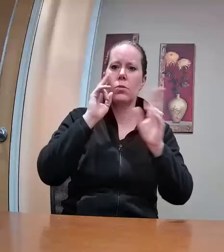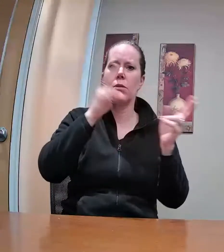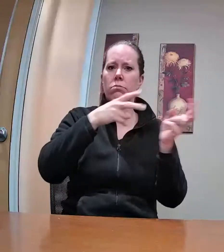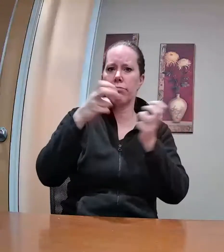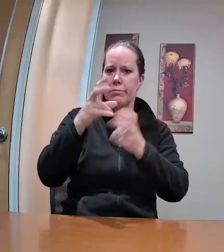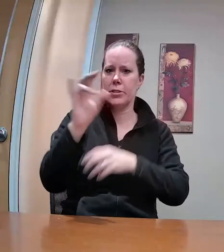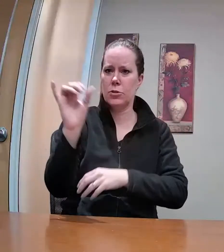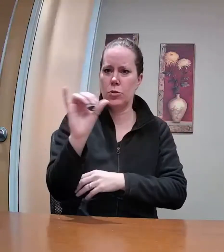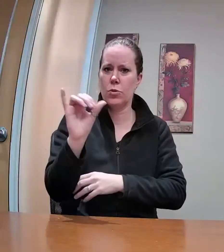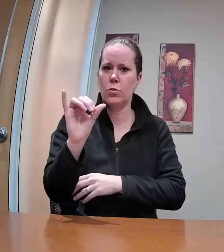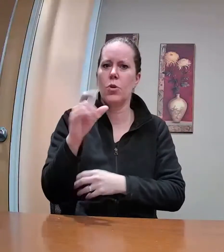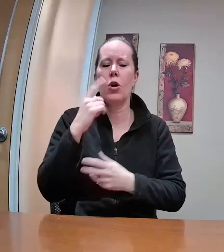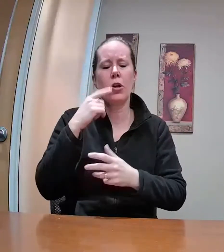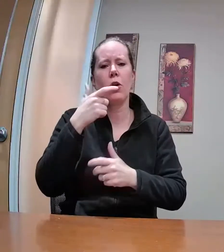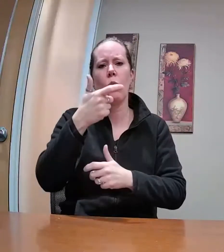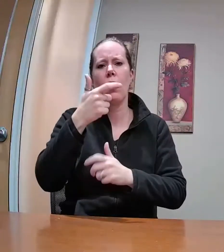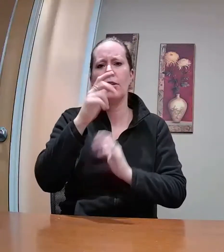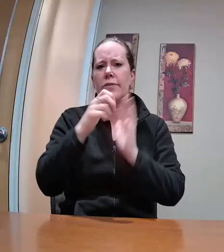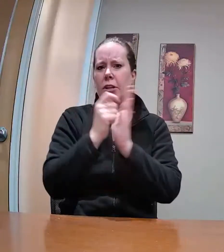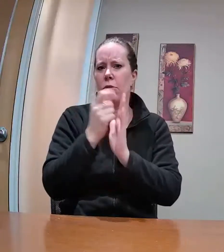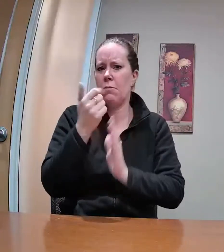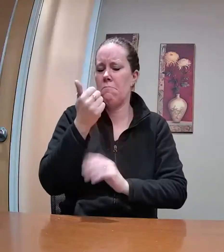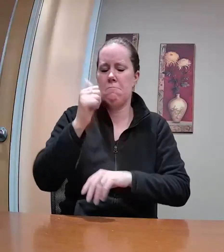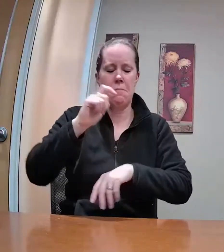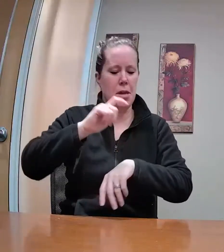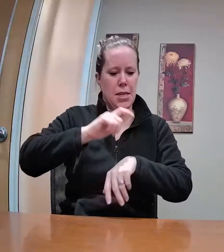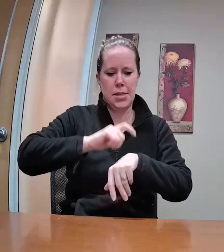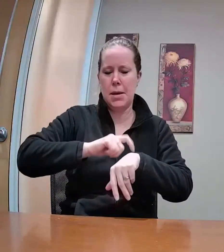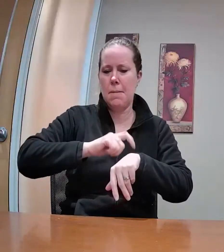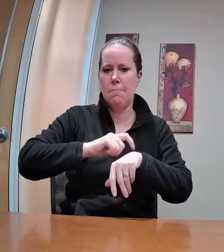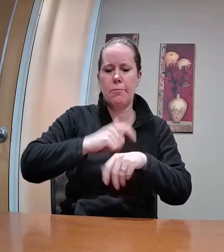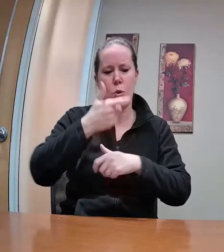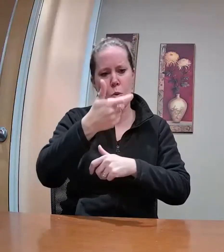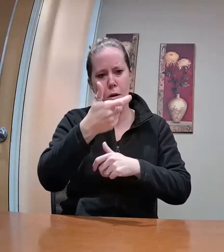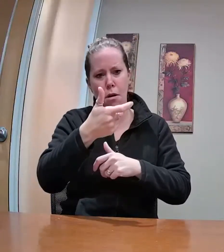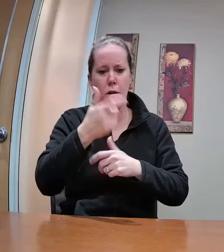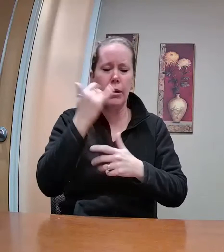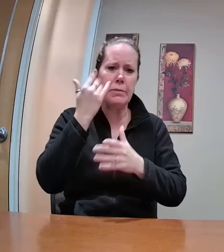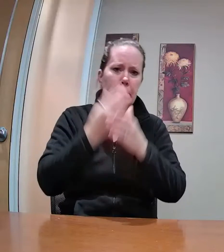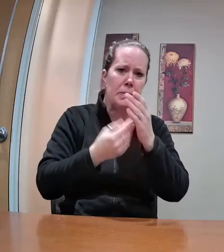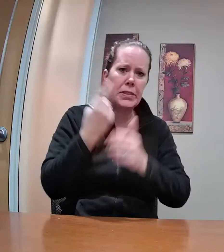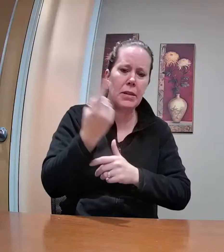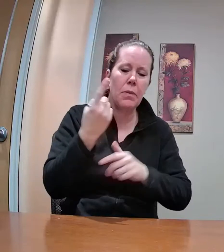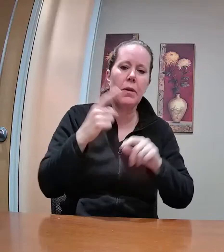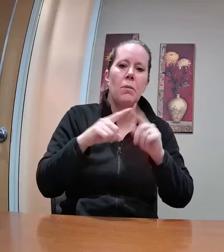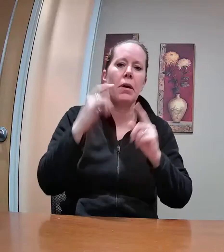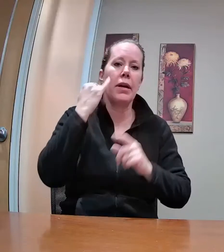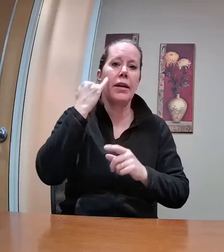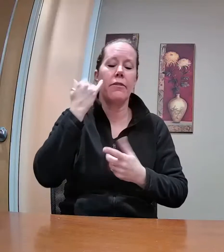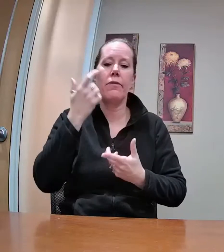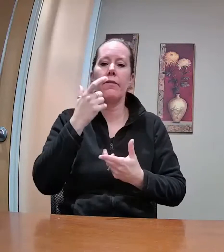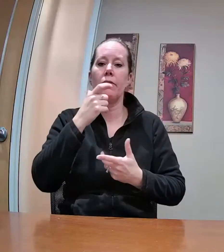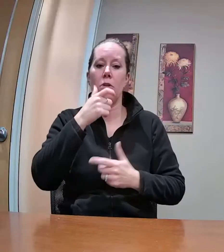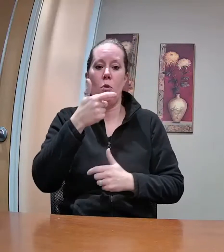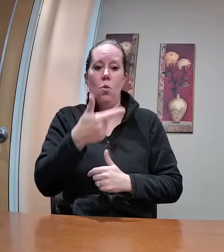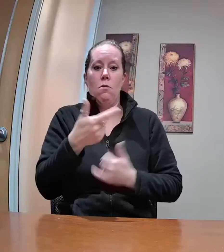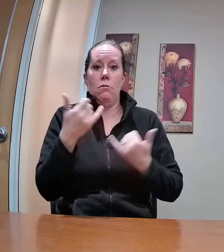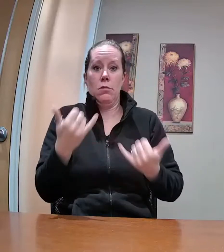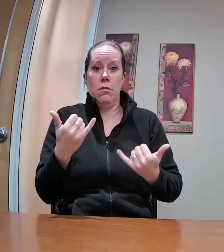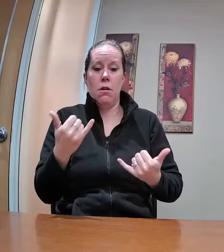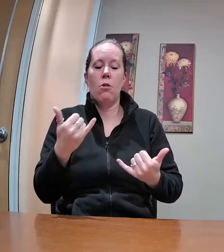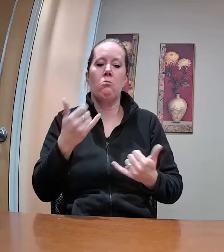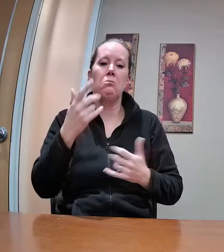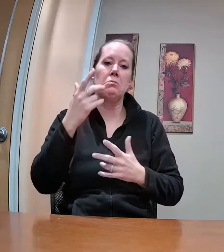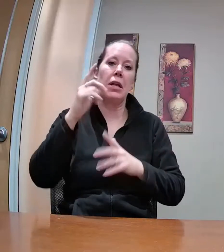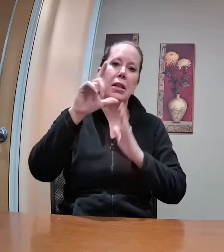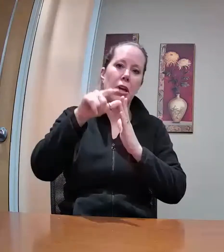policy. So they can watch the video again. Yes, if you can also watch the video again, but if you can't see it live, if you're not seeing it now and